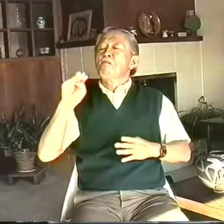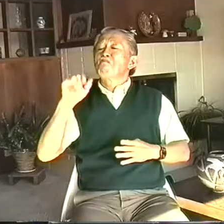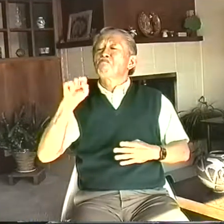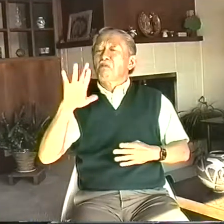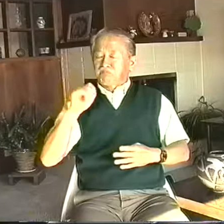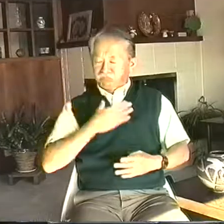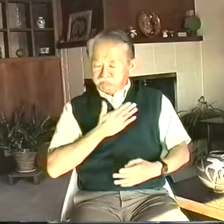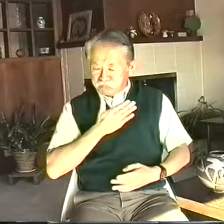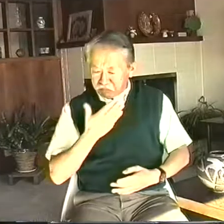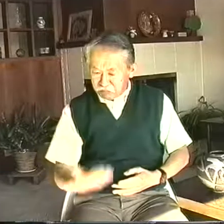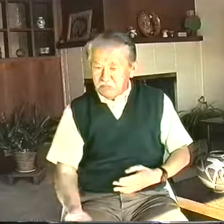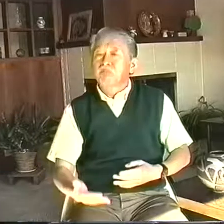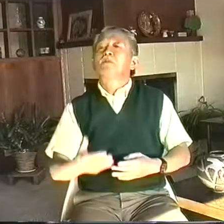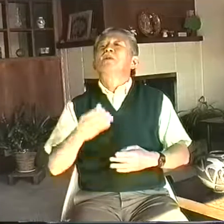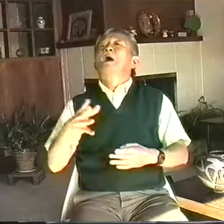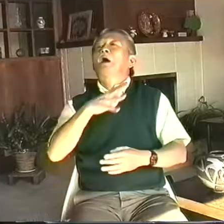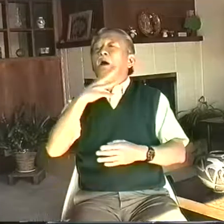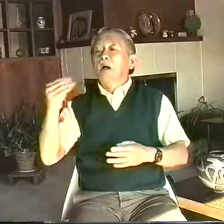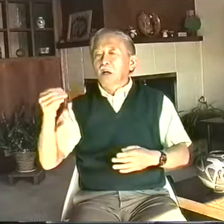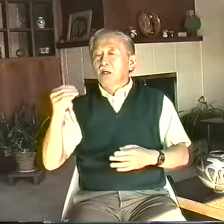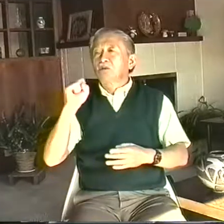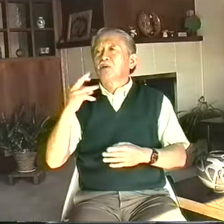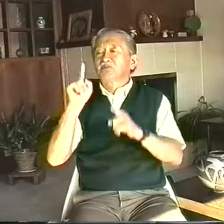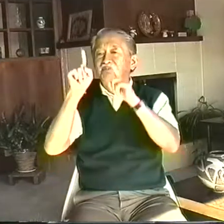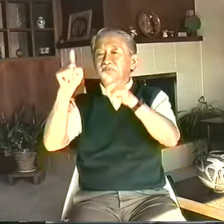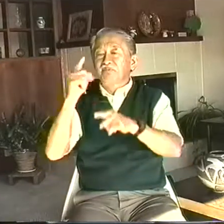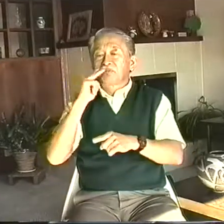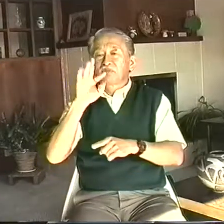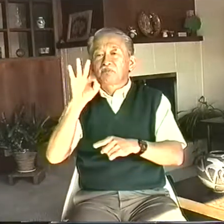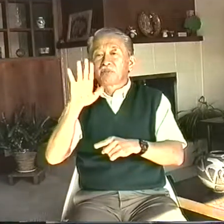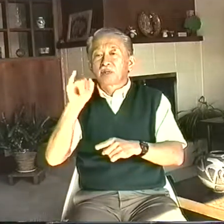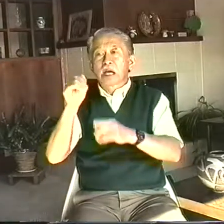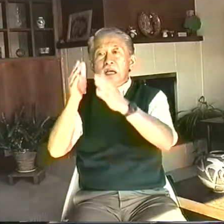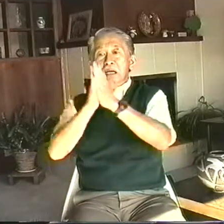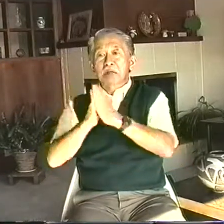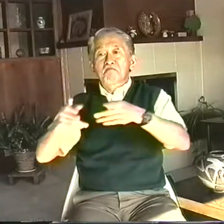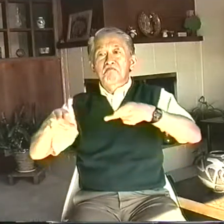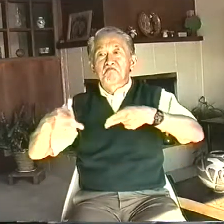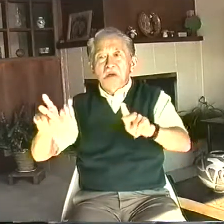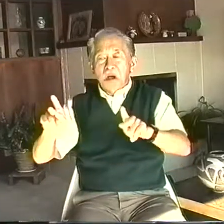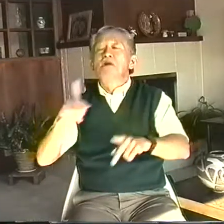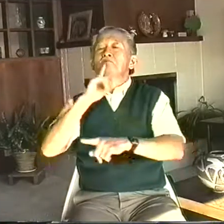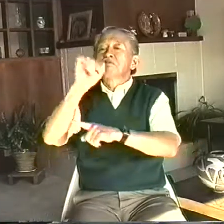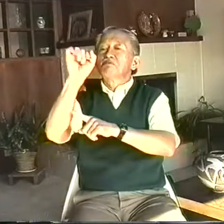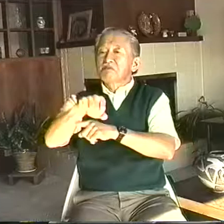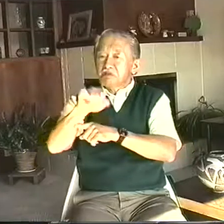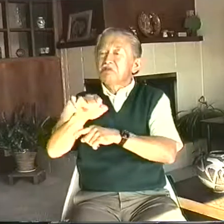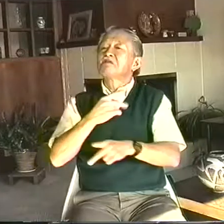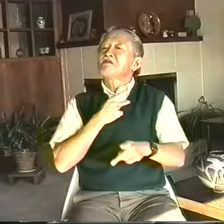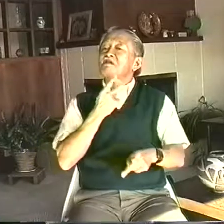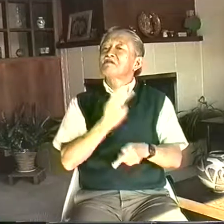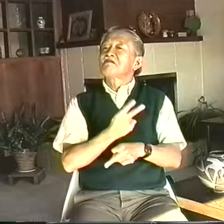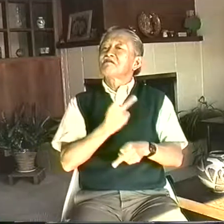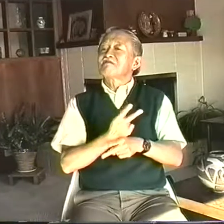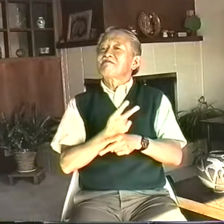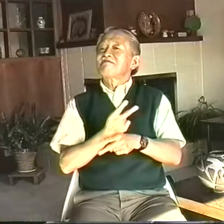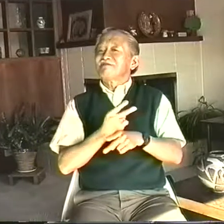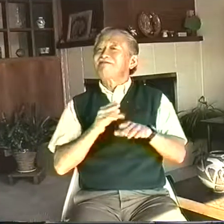Rice if she would be willing to take care of me while the family was in camp. He then went to the FBI seeking permission. The FBI